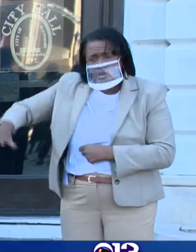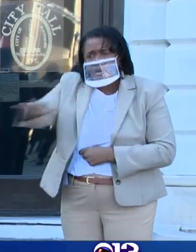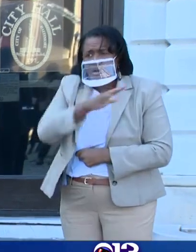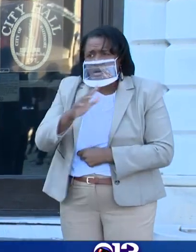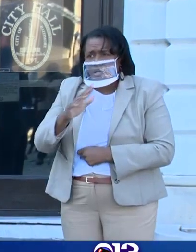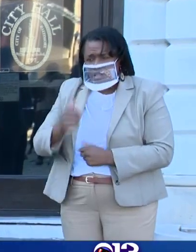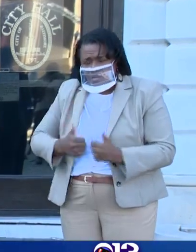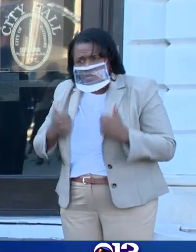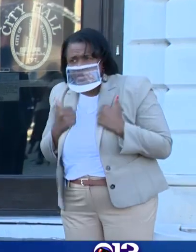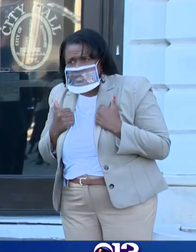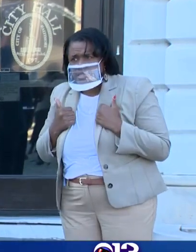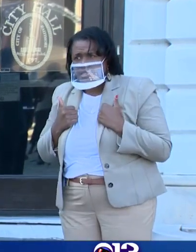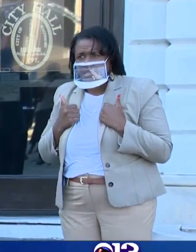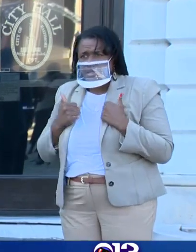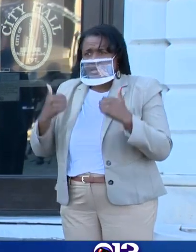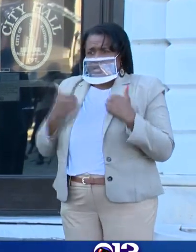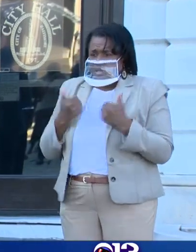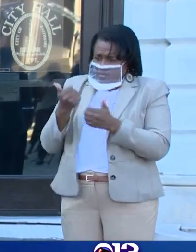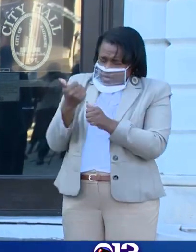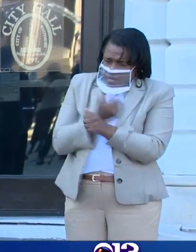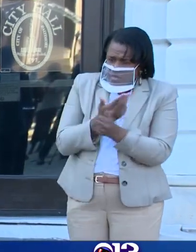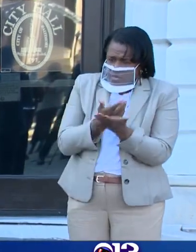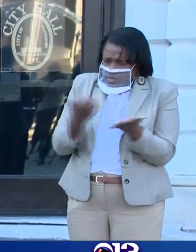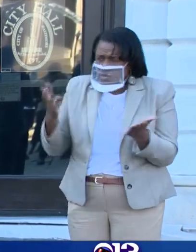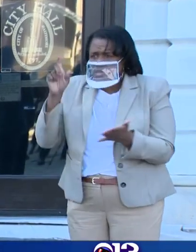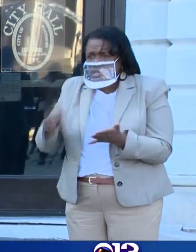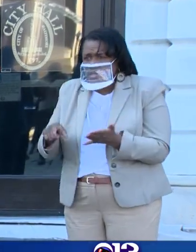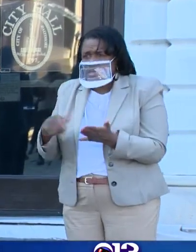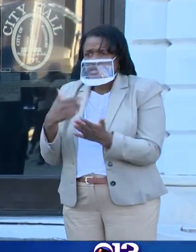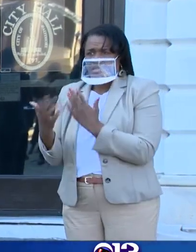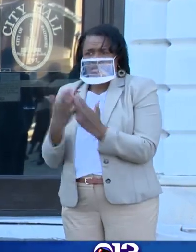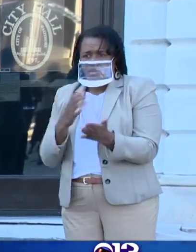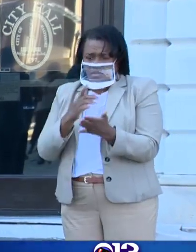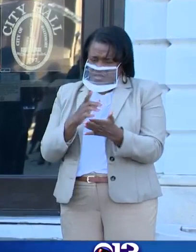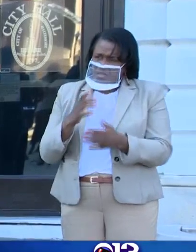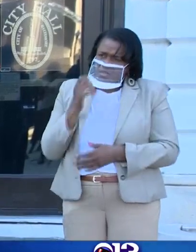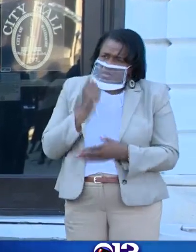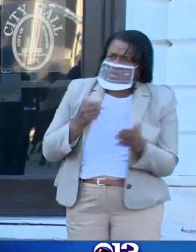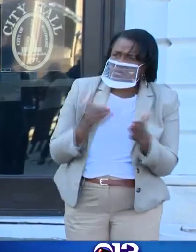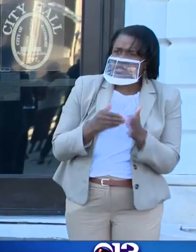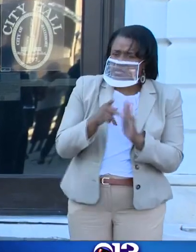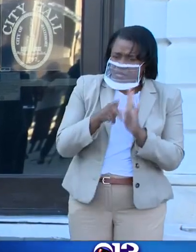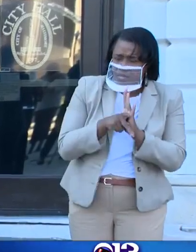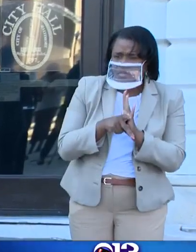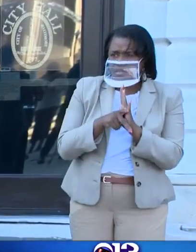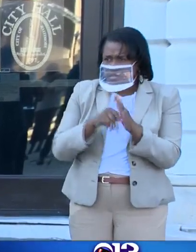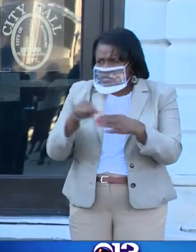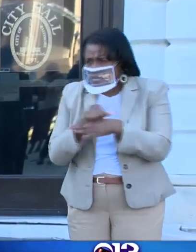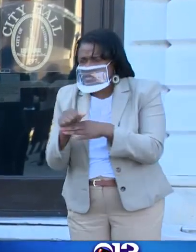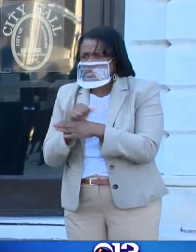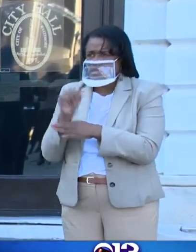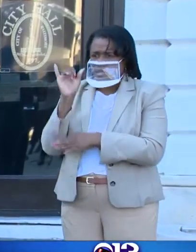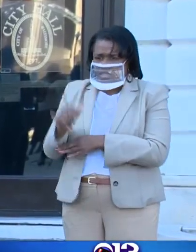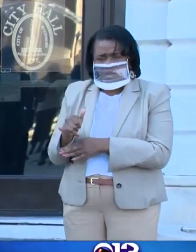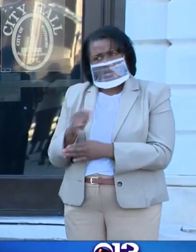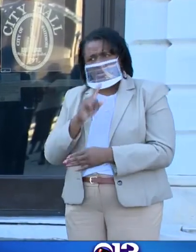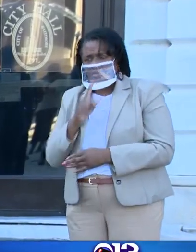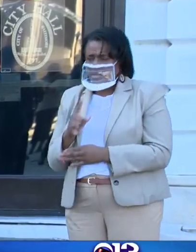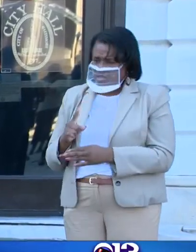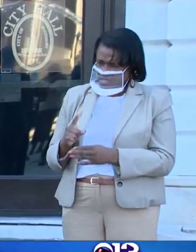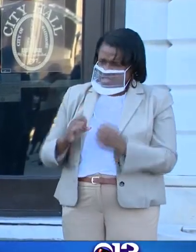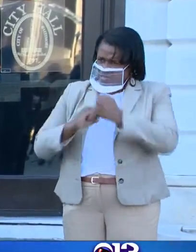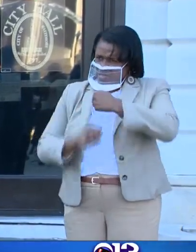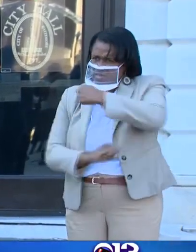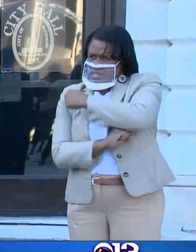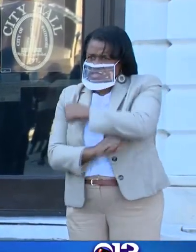get what they need, despite the legacy of racist policies and practices that are at the root of the issues that